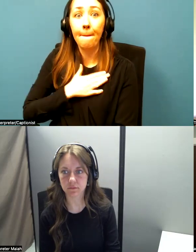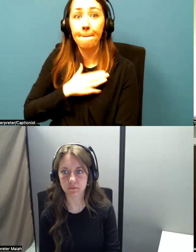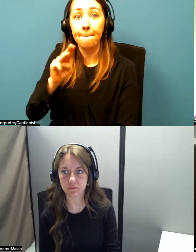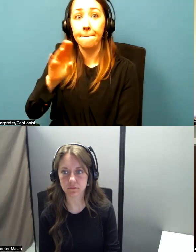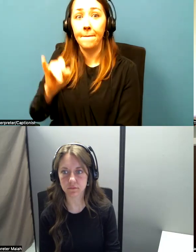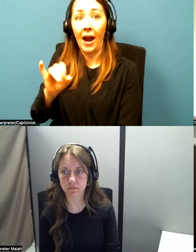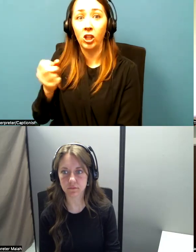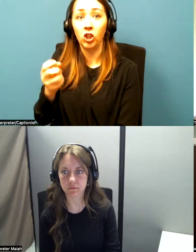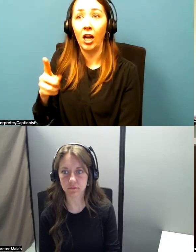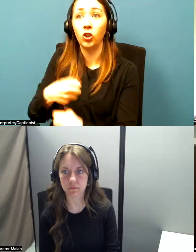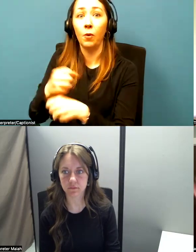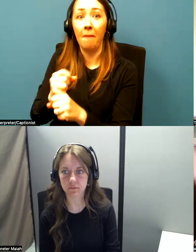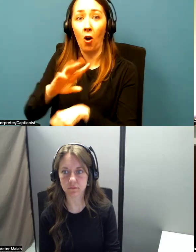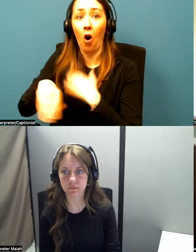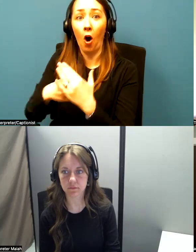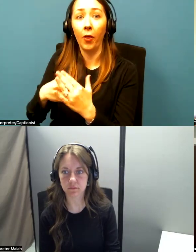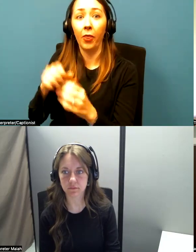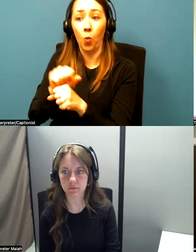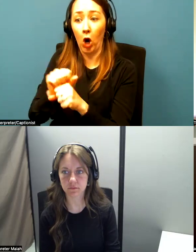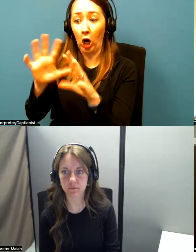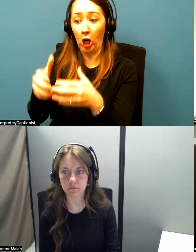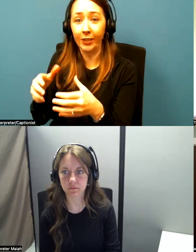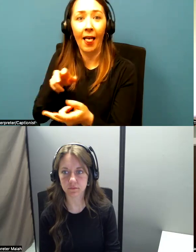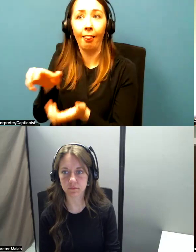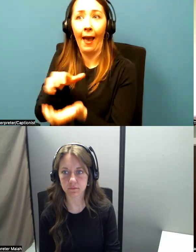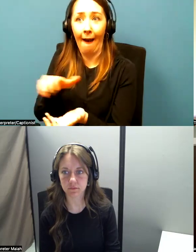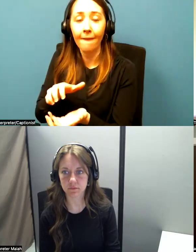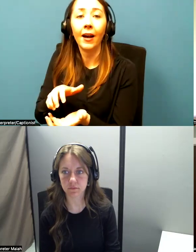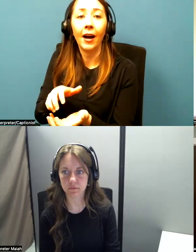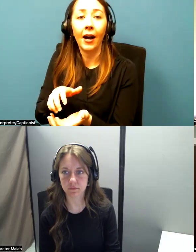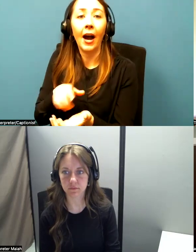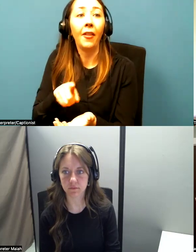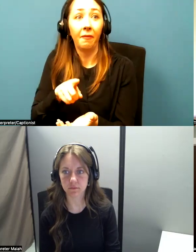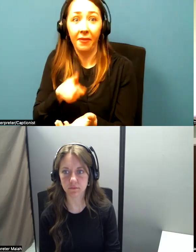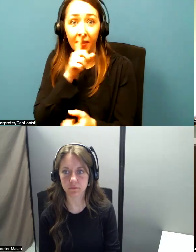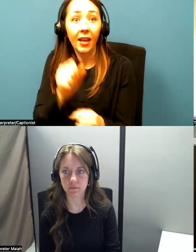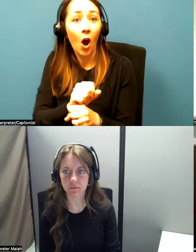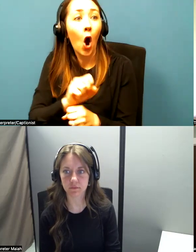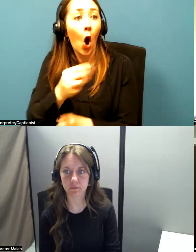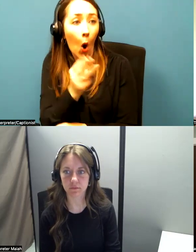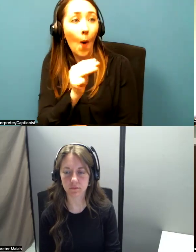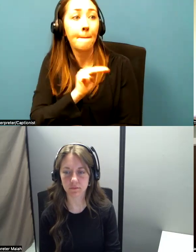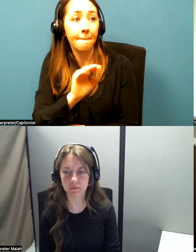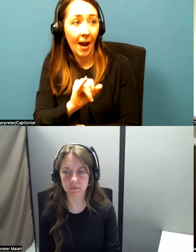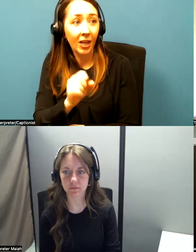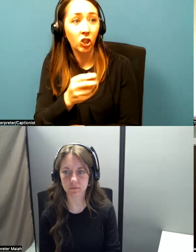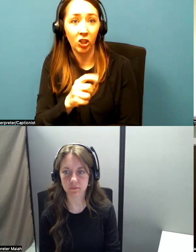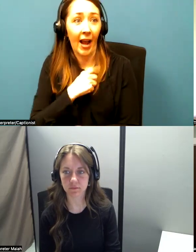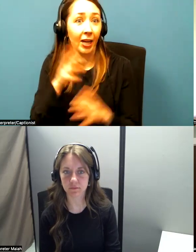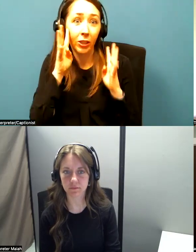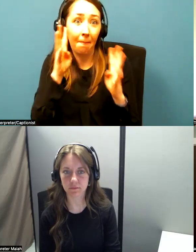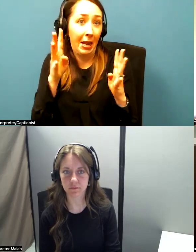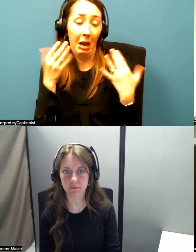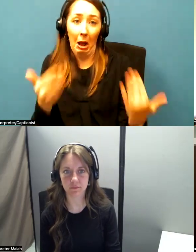make the crew laugh, and now people are like, "Oh, tickets to Paradise, oh my Josh," and I'm like, I just made that